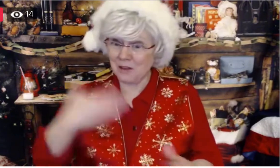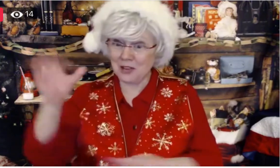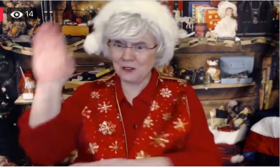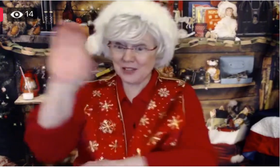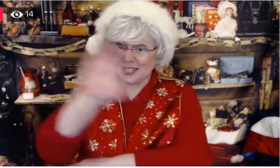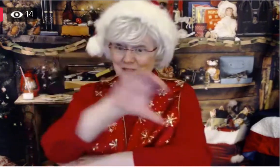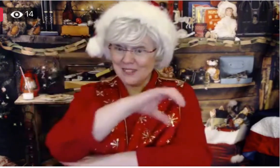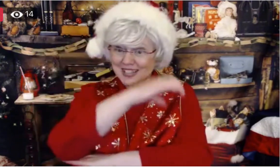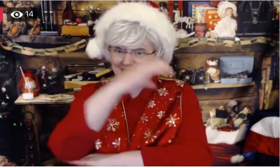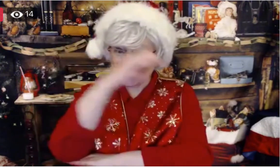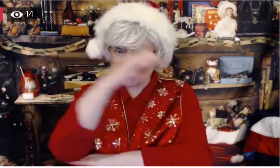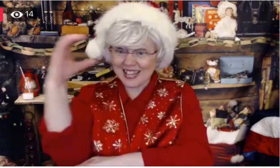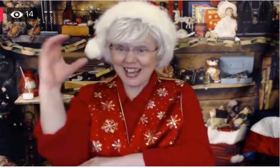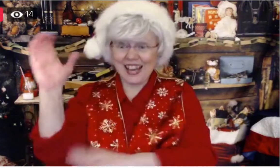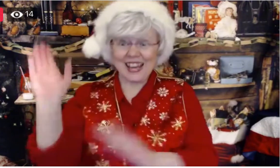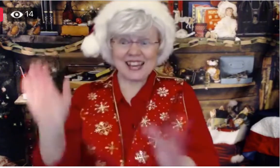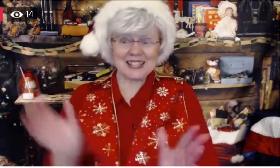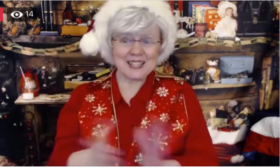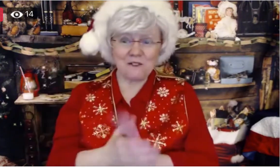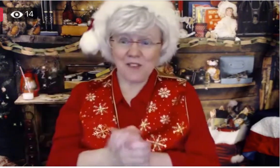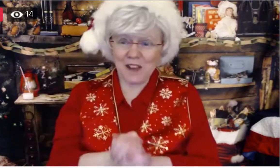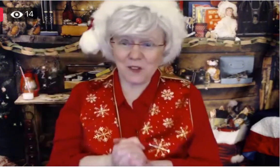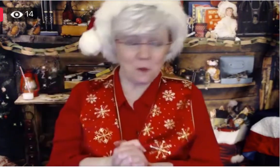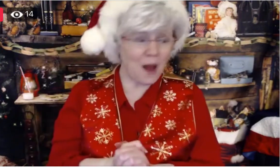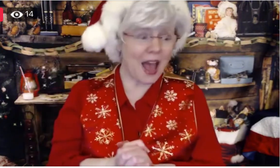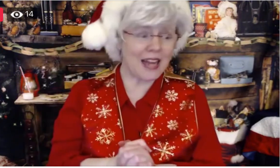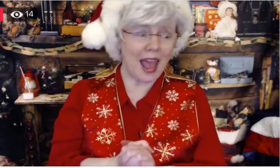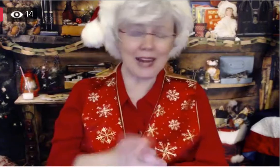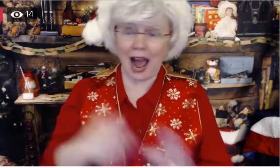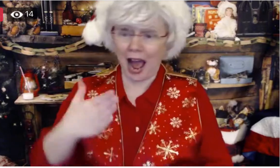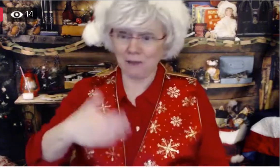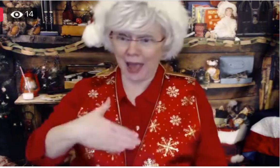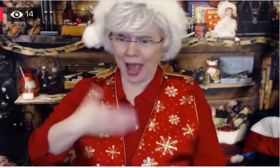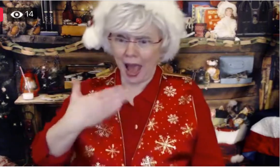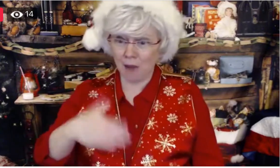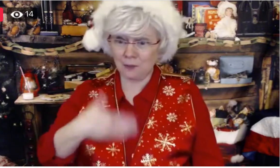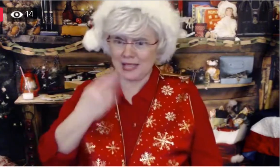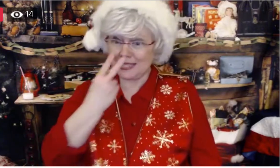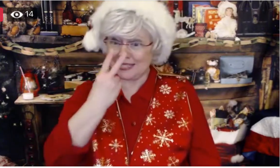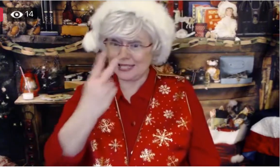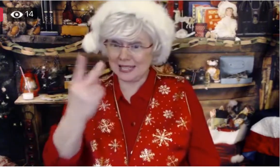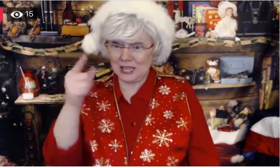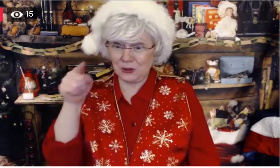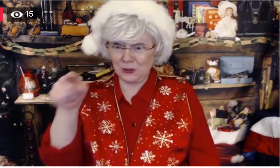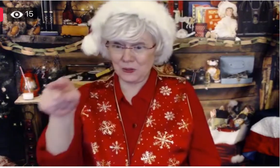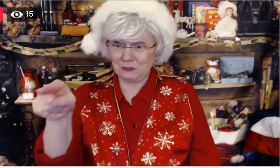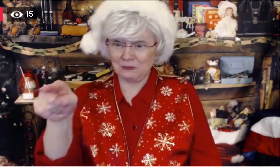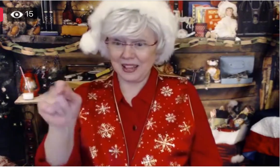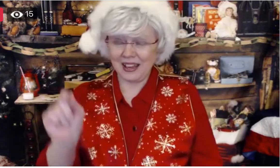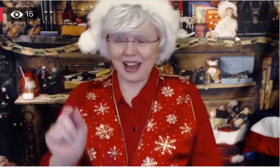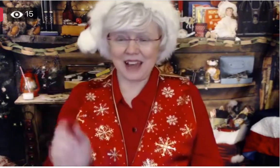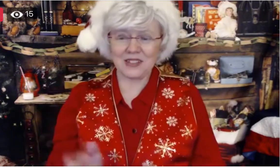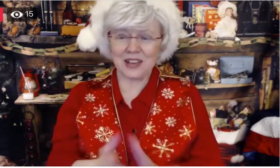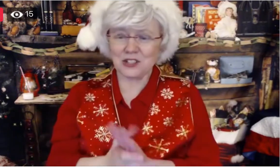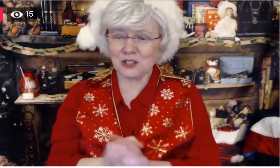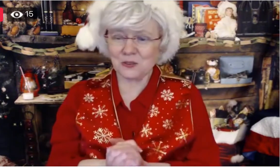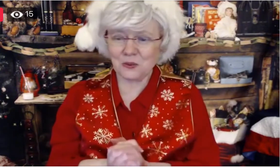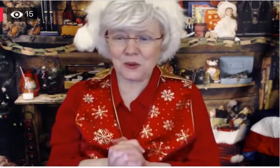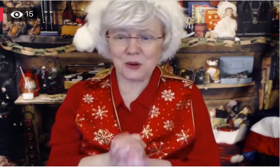Merry Christmas is a favorite one, and I'm happy to see you. I think children would